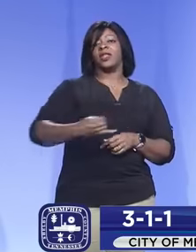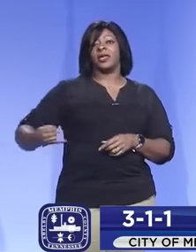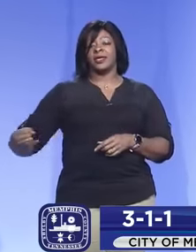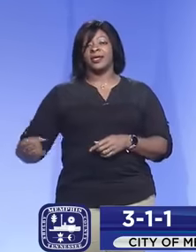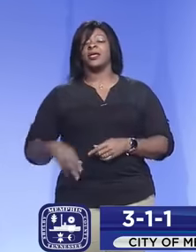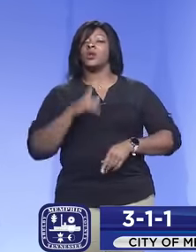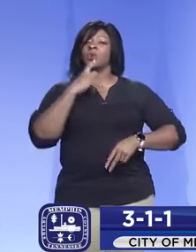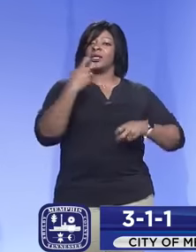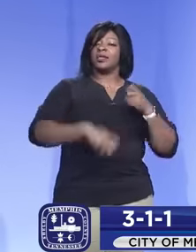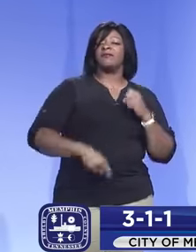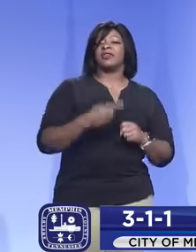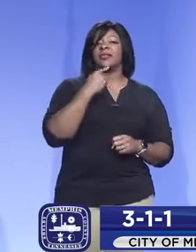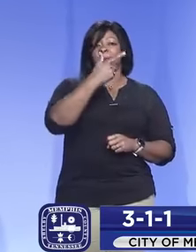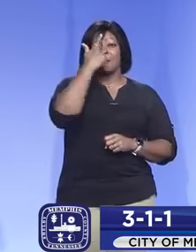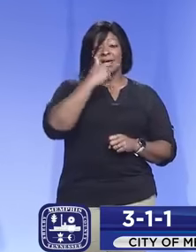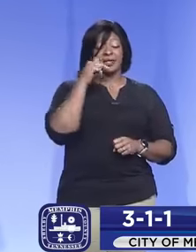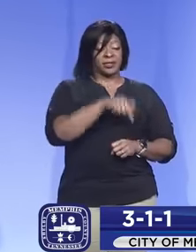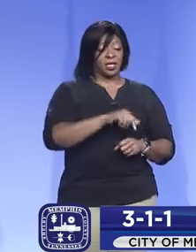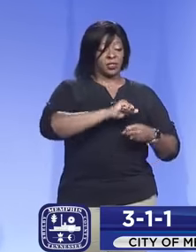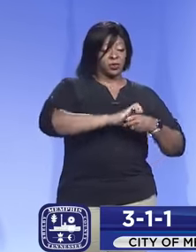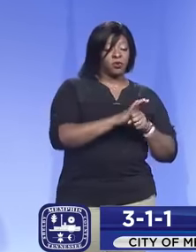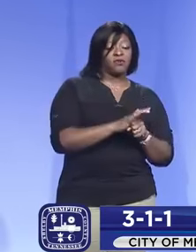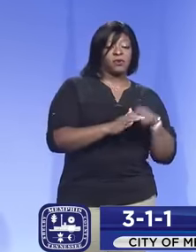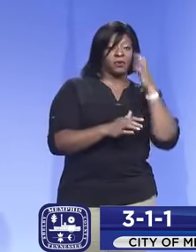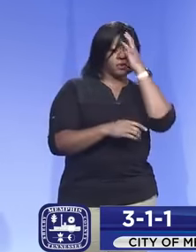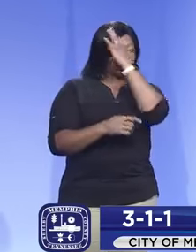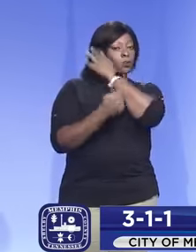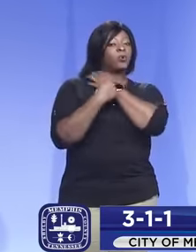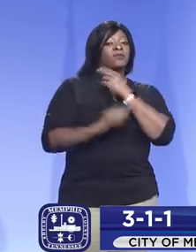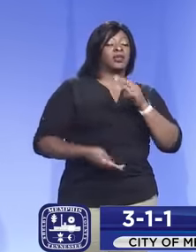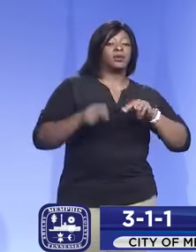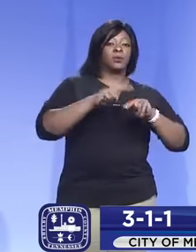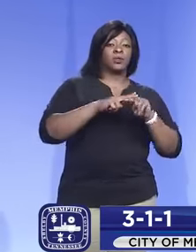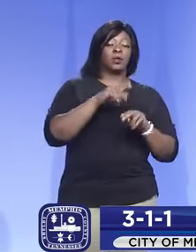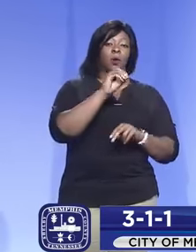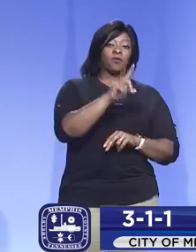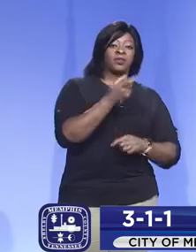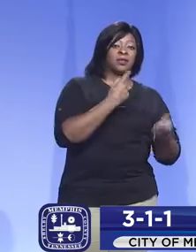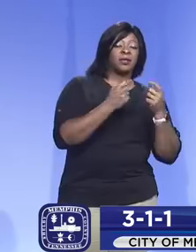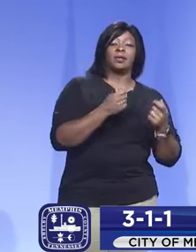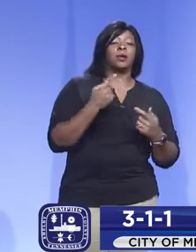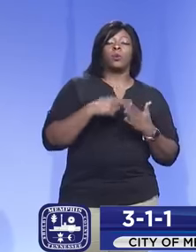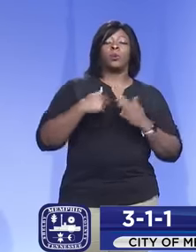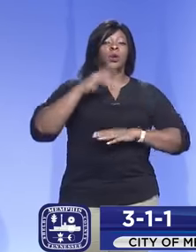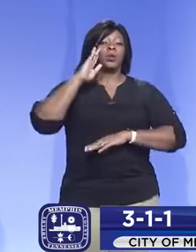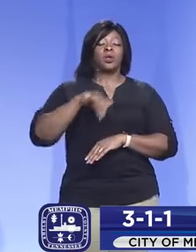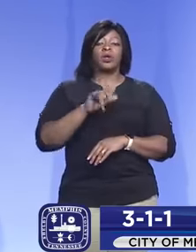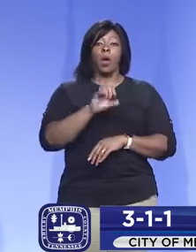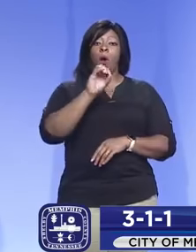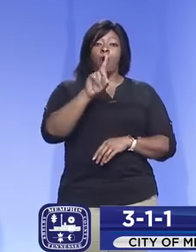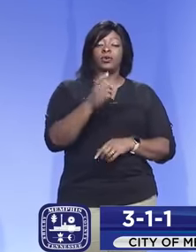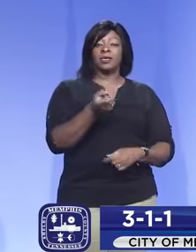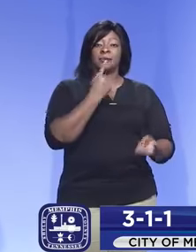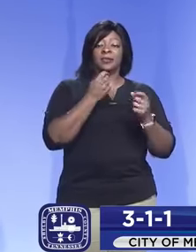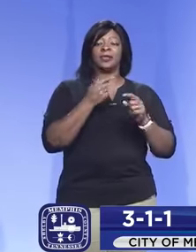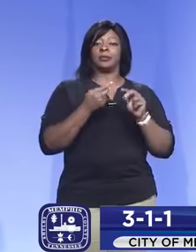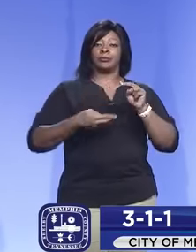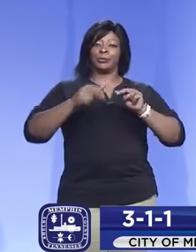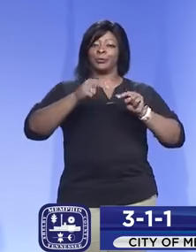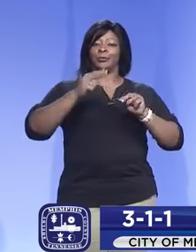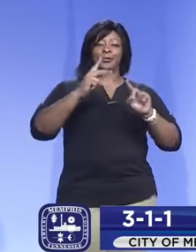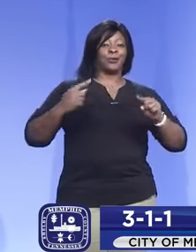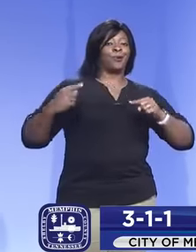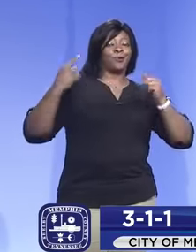it's difficult to say because of COVID, we have had increased overdoses. What we know is that our overdoses were trending up